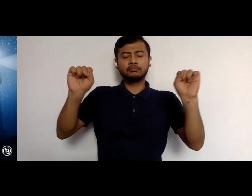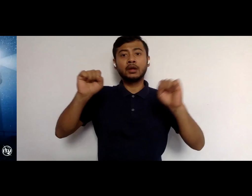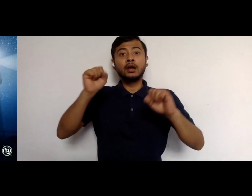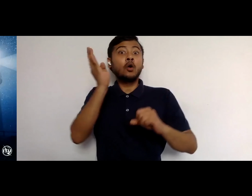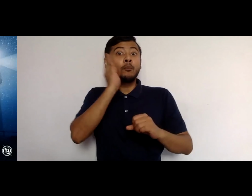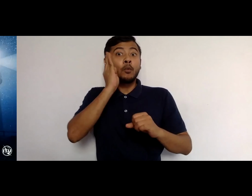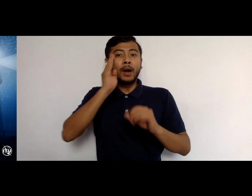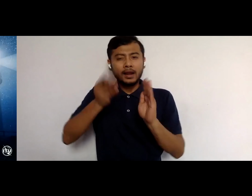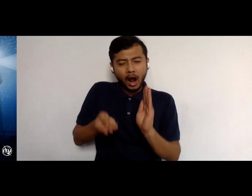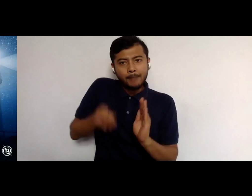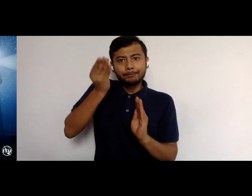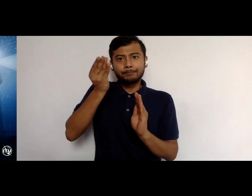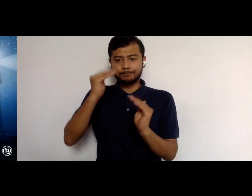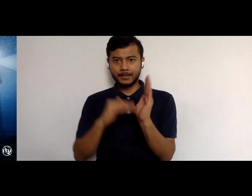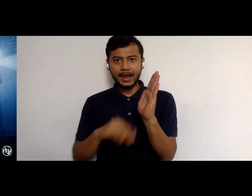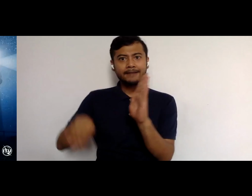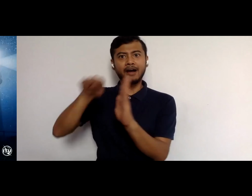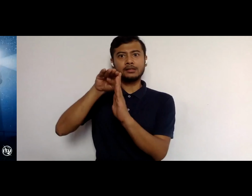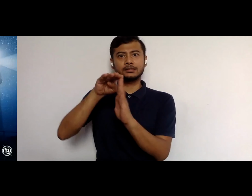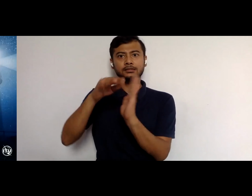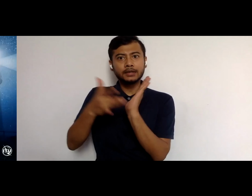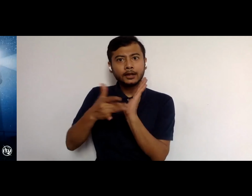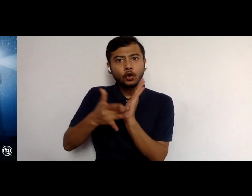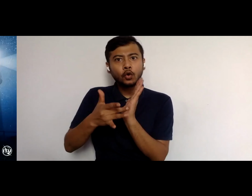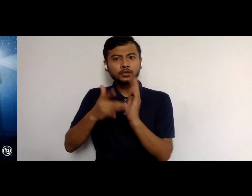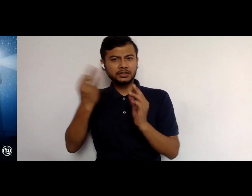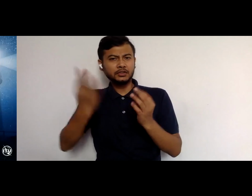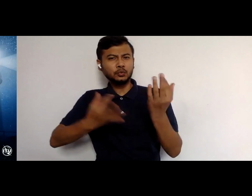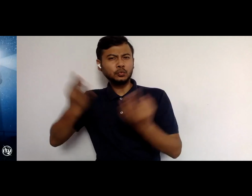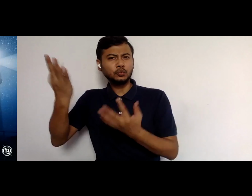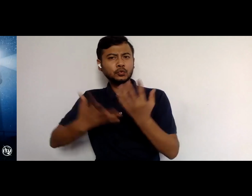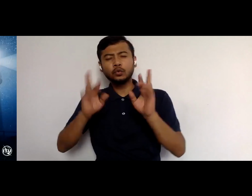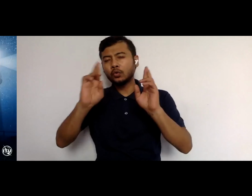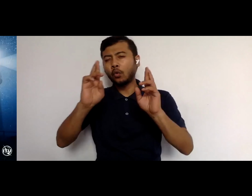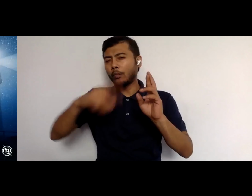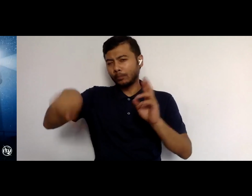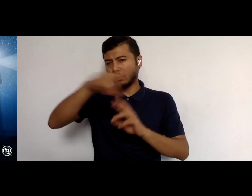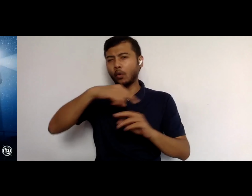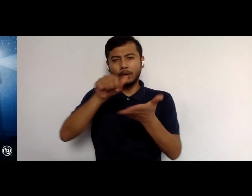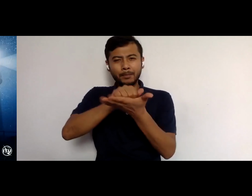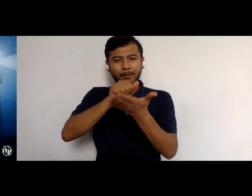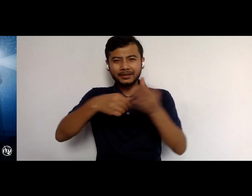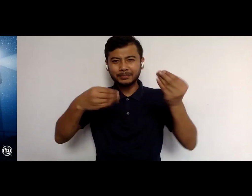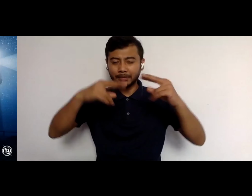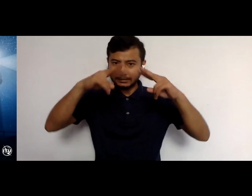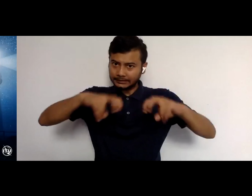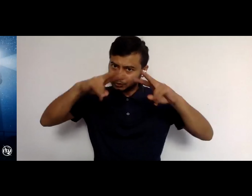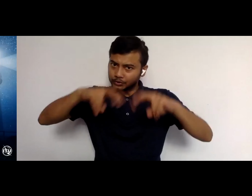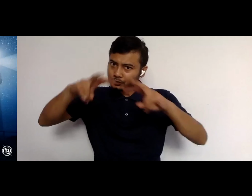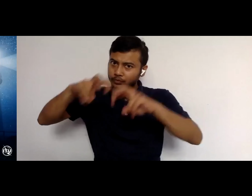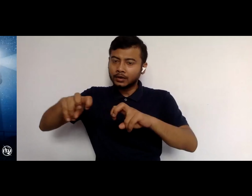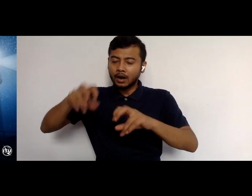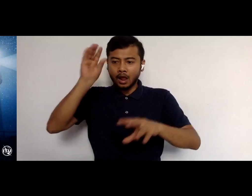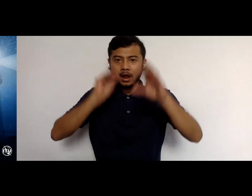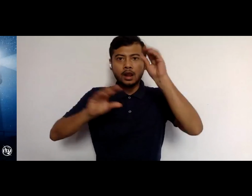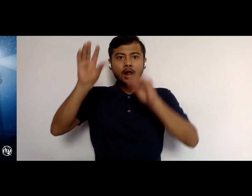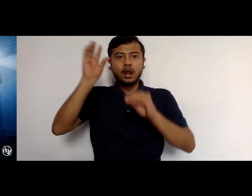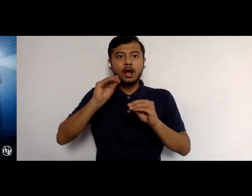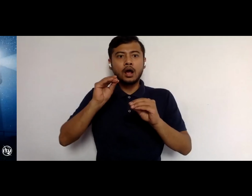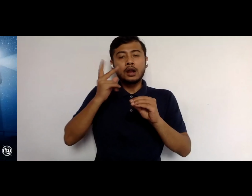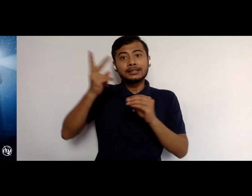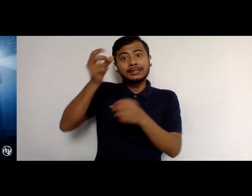others. I'm sure everyone would benefit after going through the paper. And it will provide insight into what and the type of regulatory policy reform